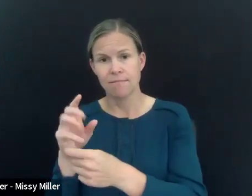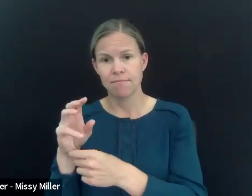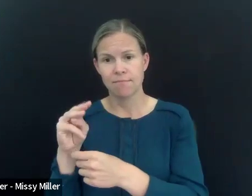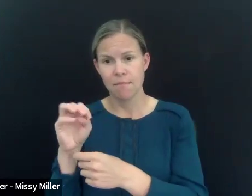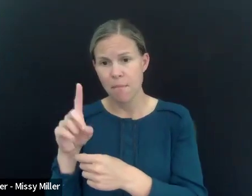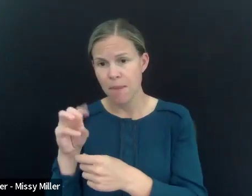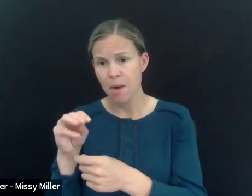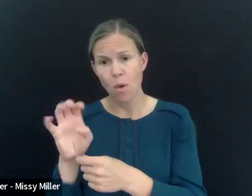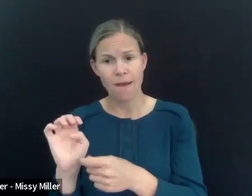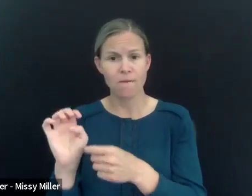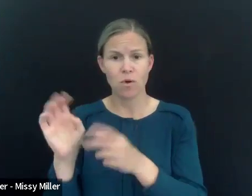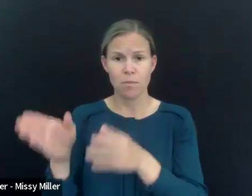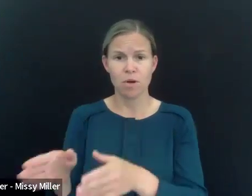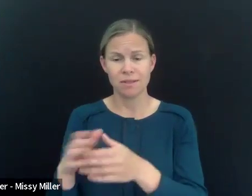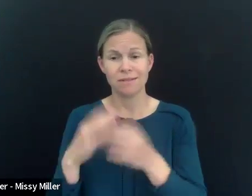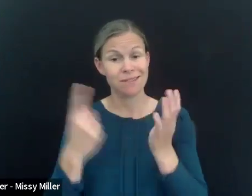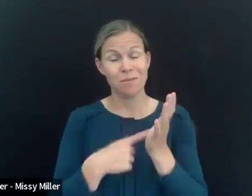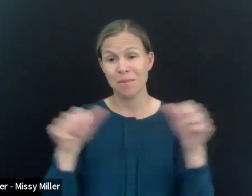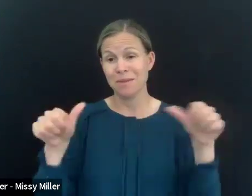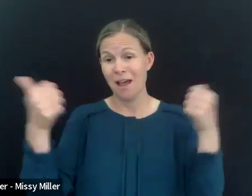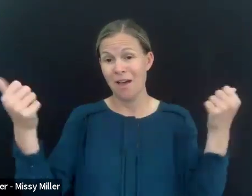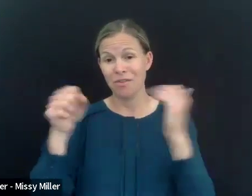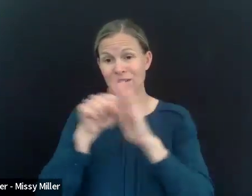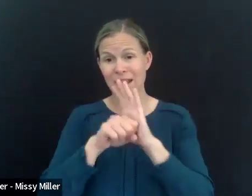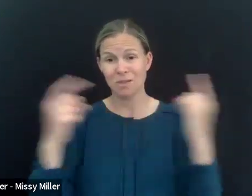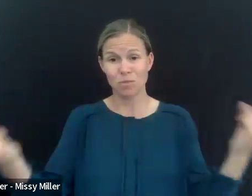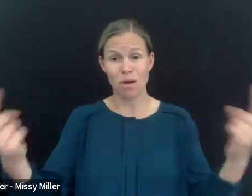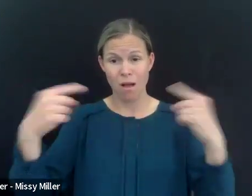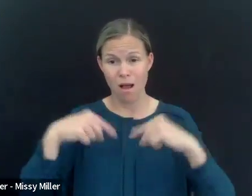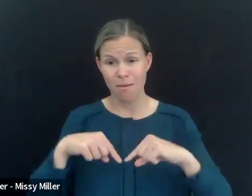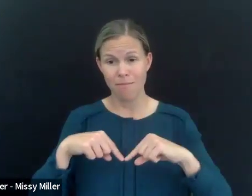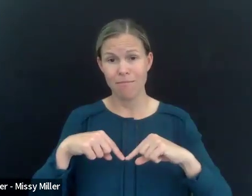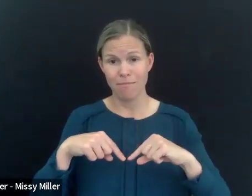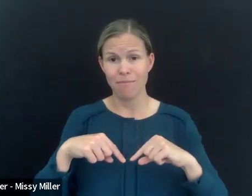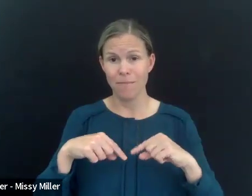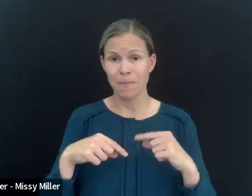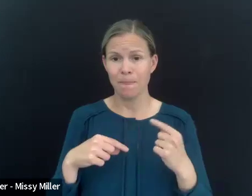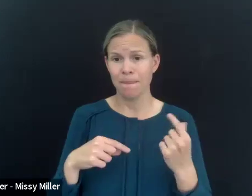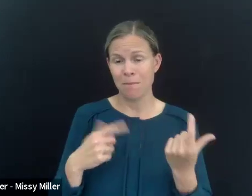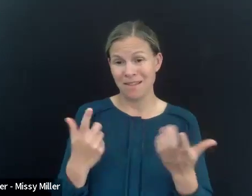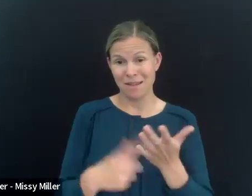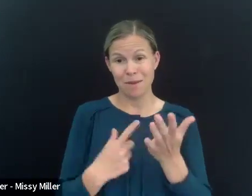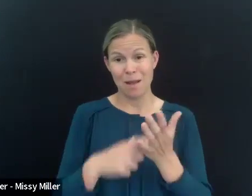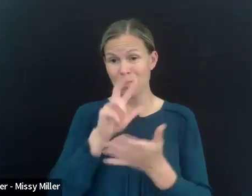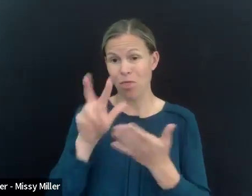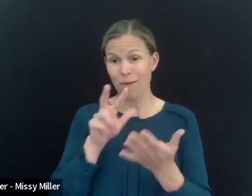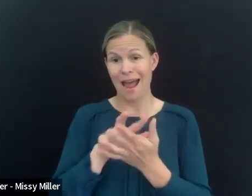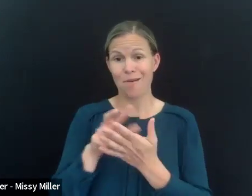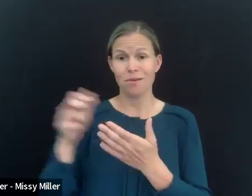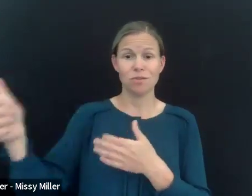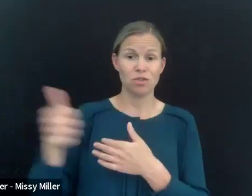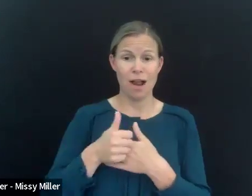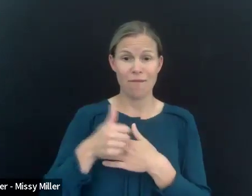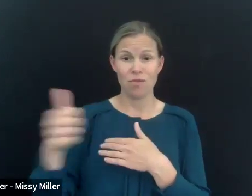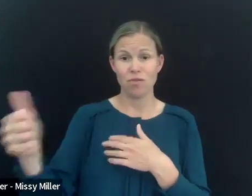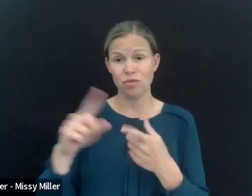calling me, across state lines, where my radius as a midwife has to be at least 3 hours because I'm the